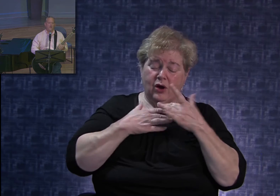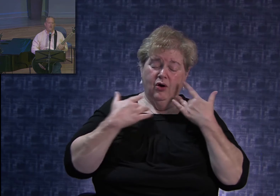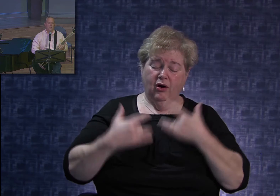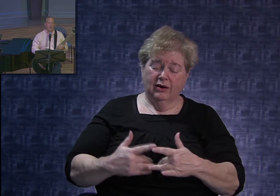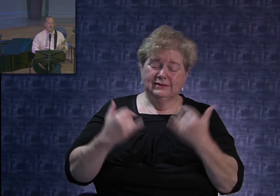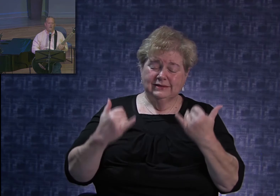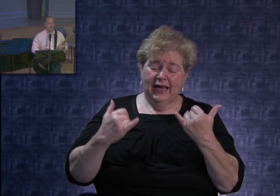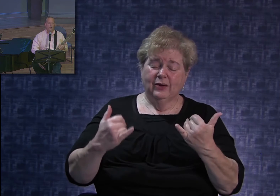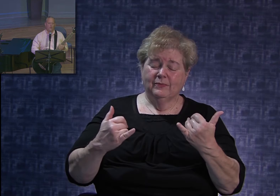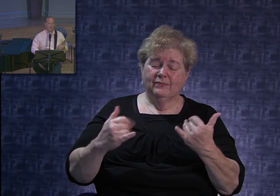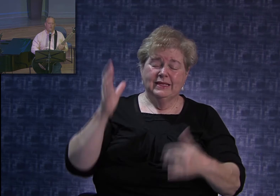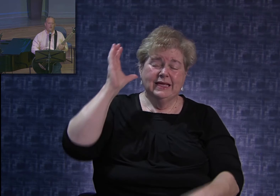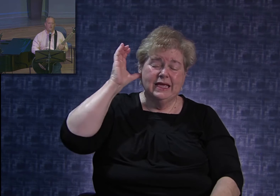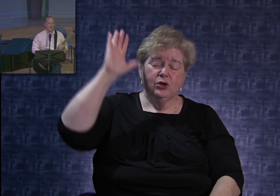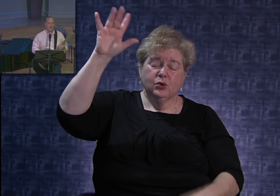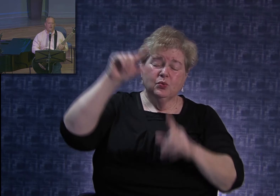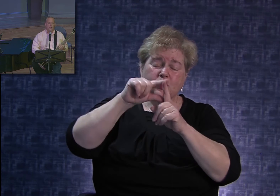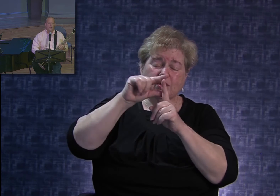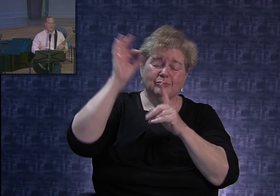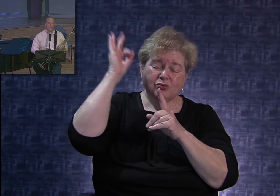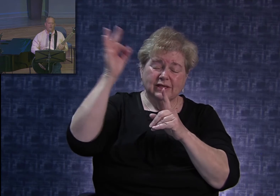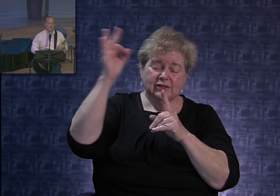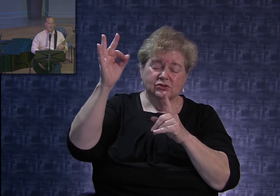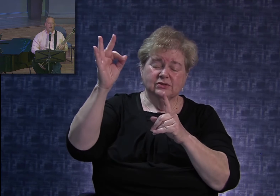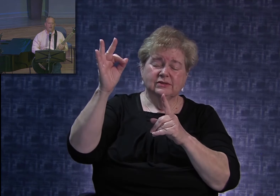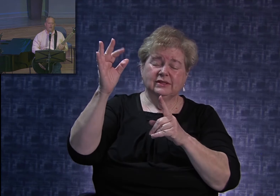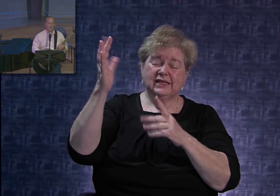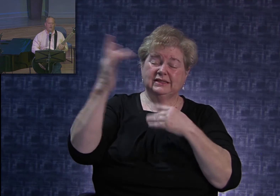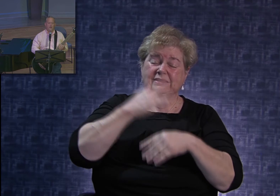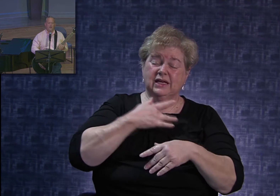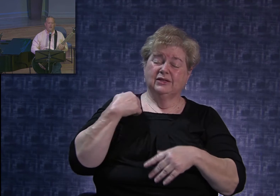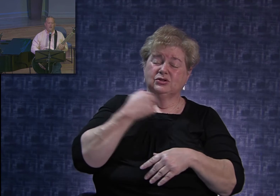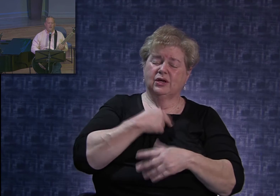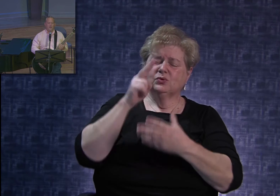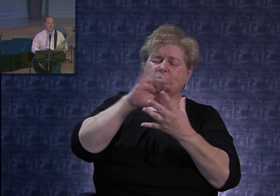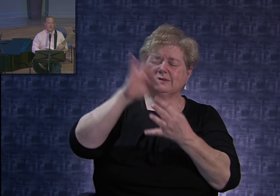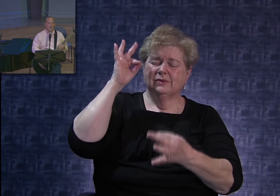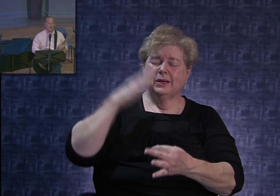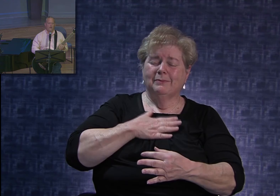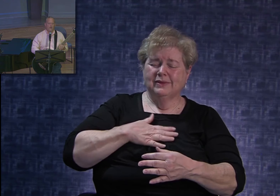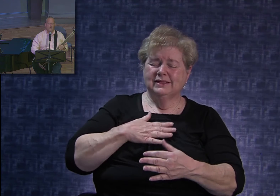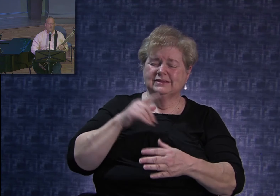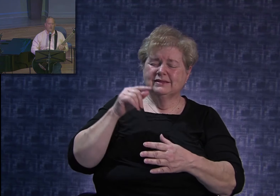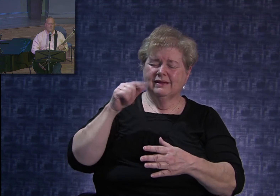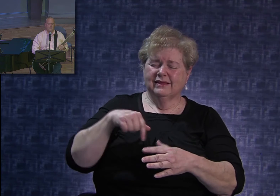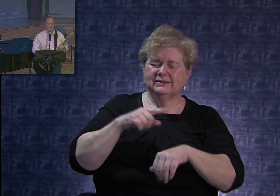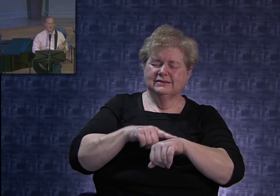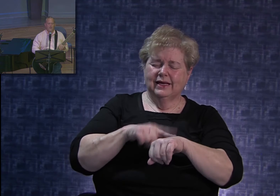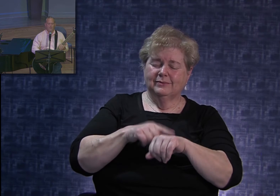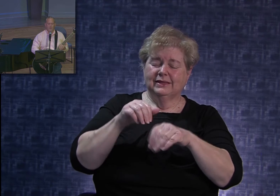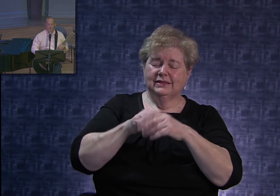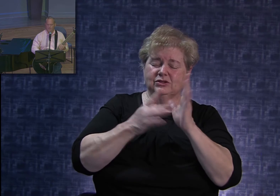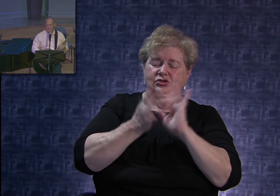now to hear your word preached and speak to us, we ask, Holy Spirit, in this hour. In